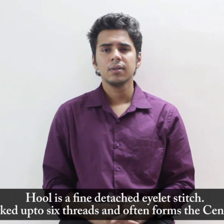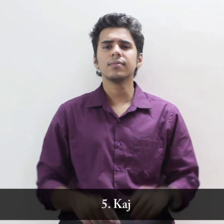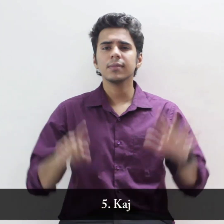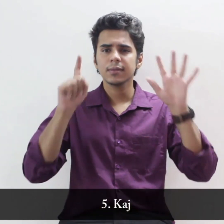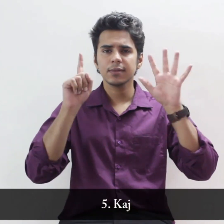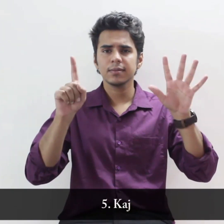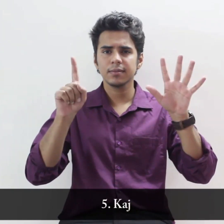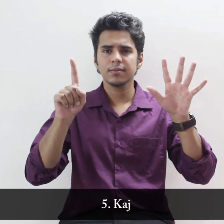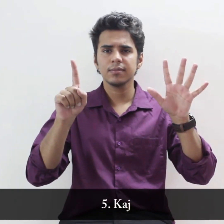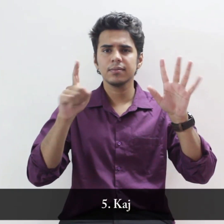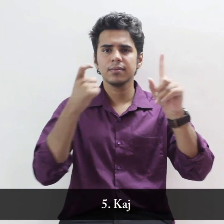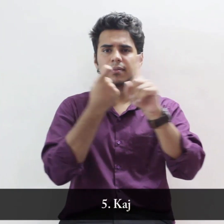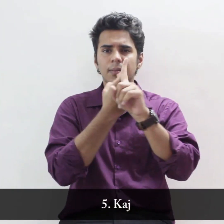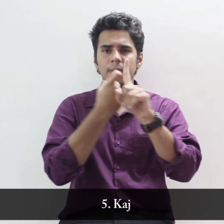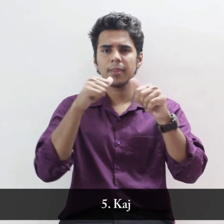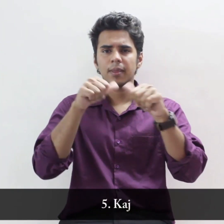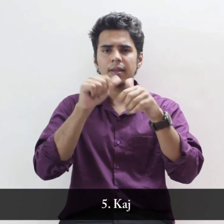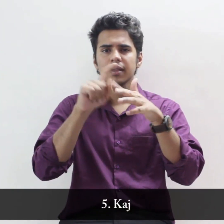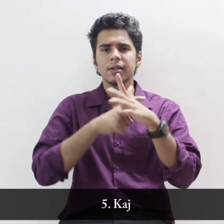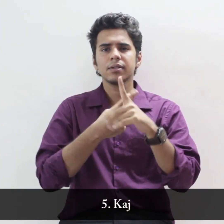Number 5, kaj.